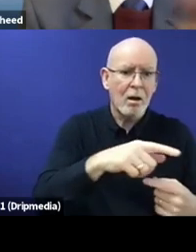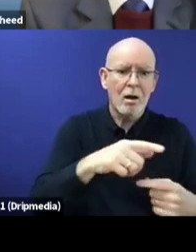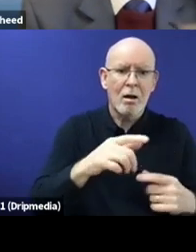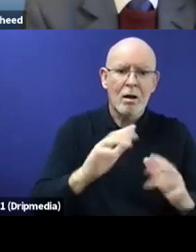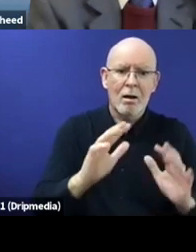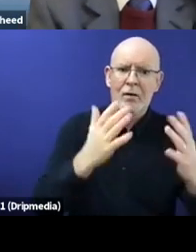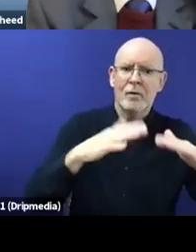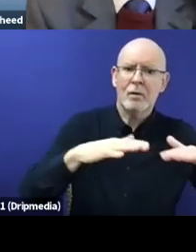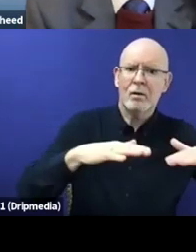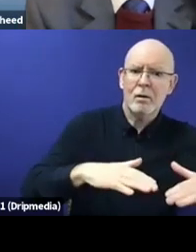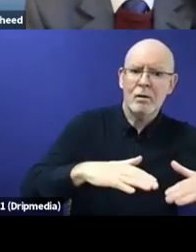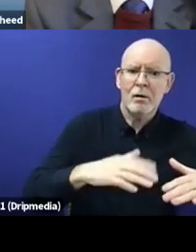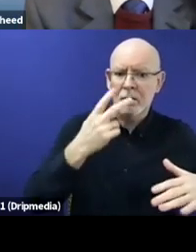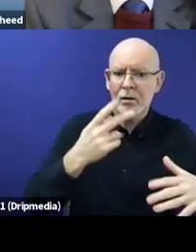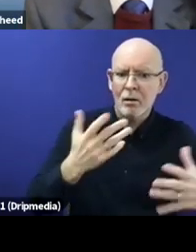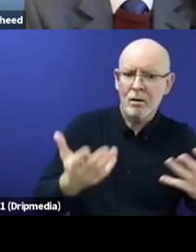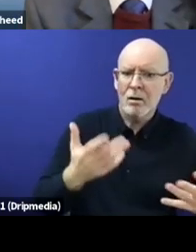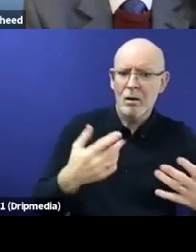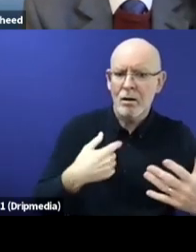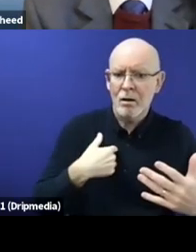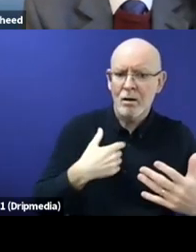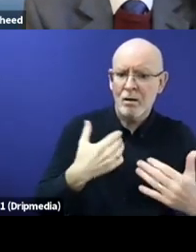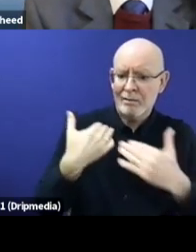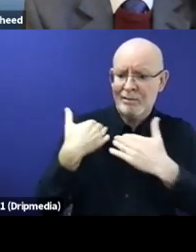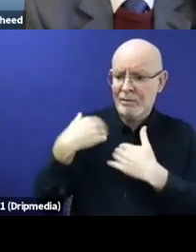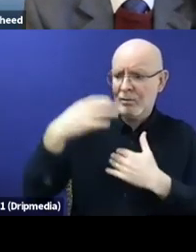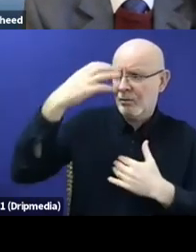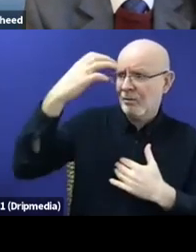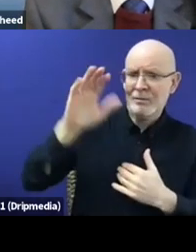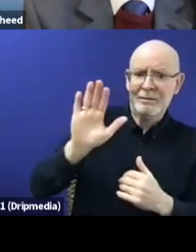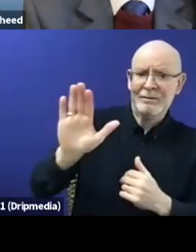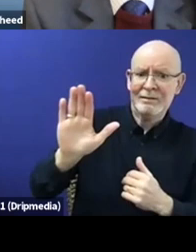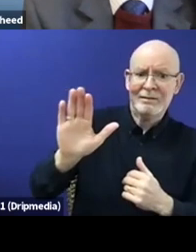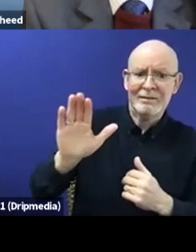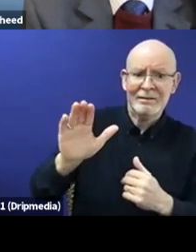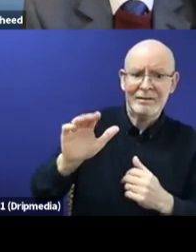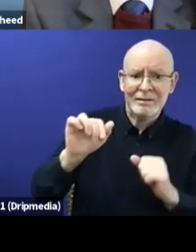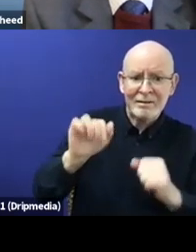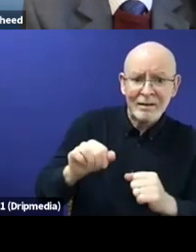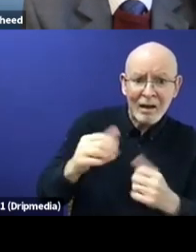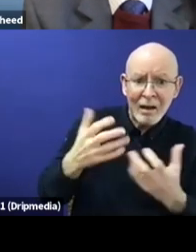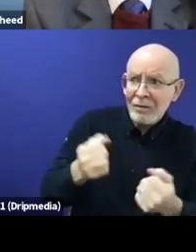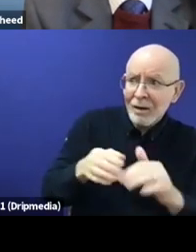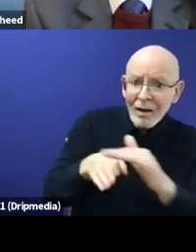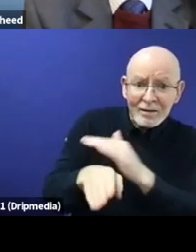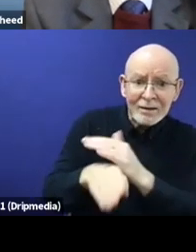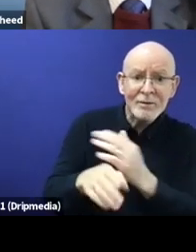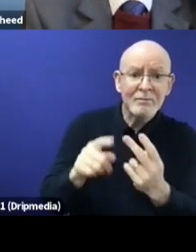the broader question, Geoff, if I may, on this community-based approach. In my work as for the UN on